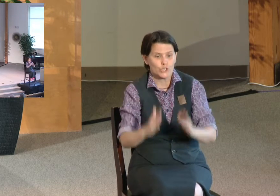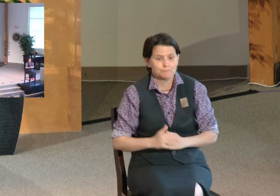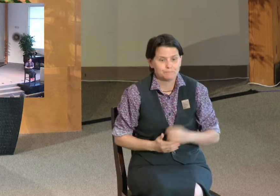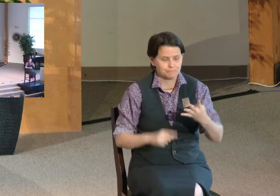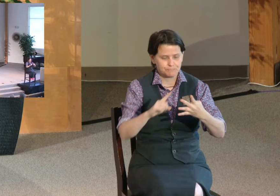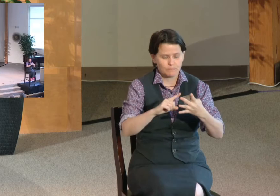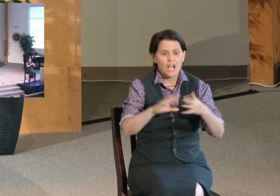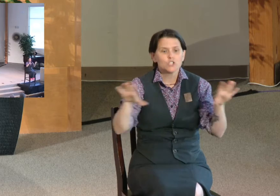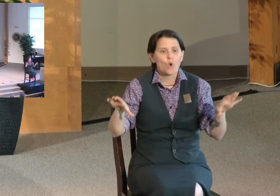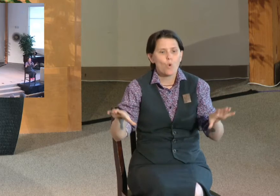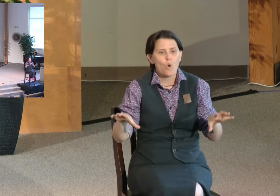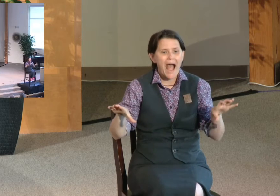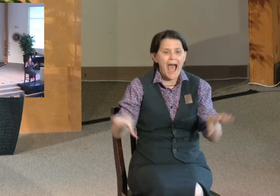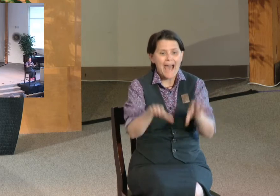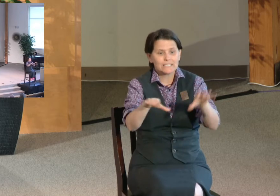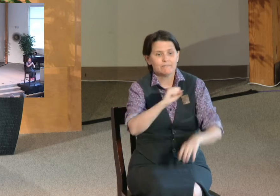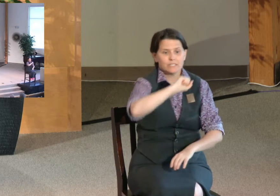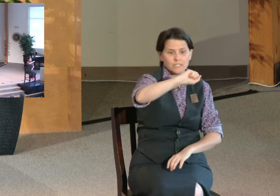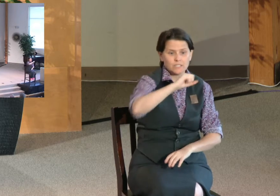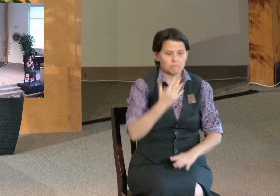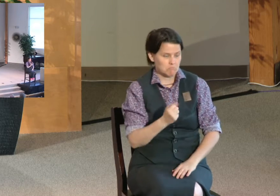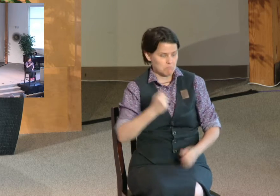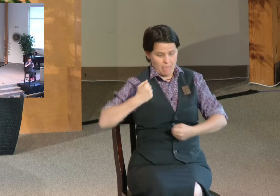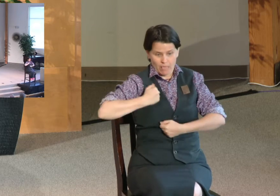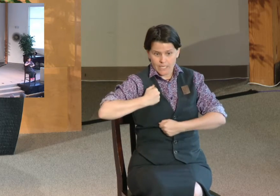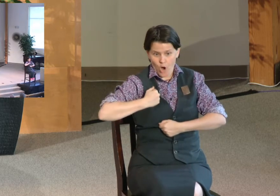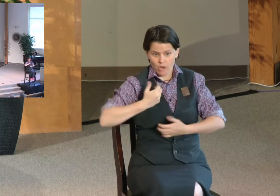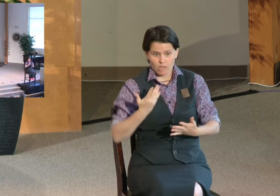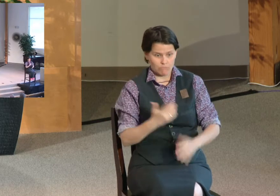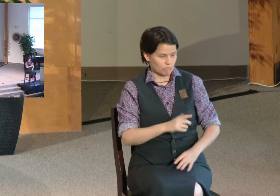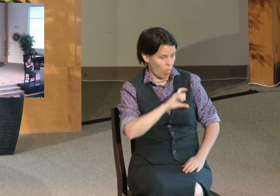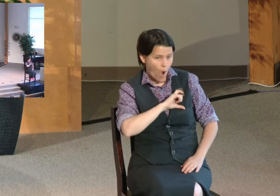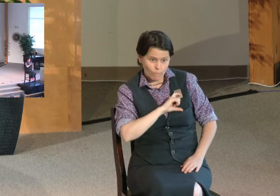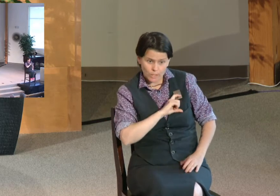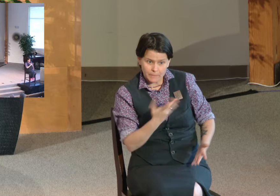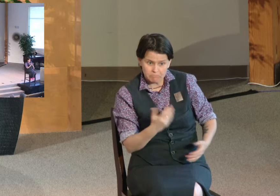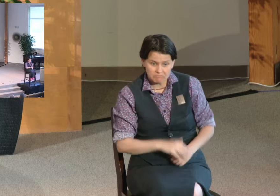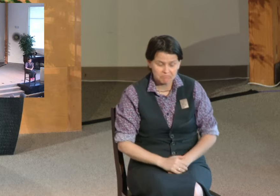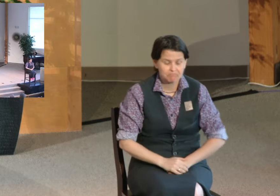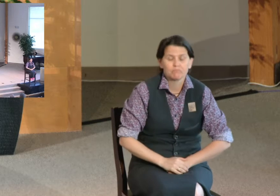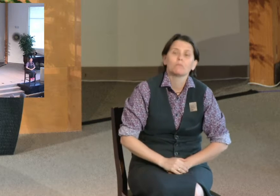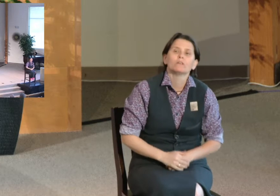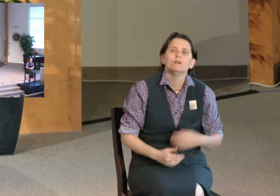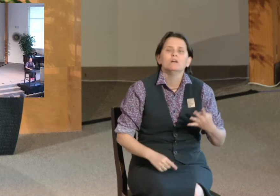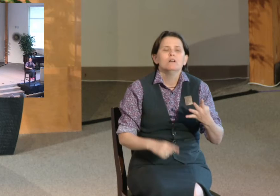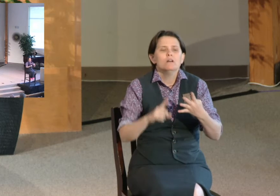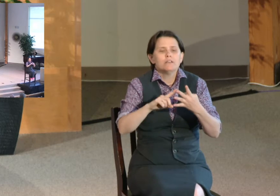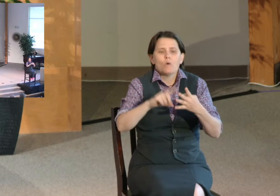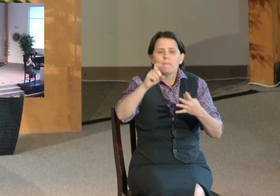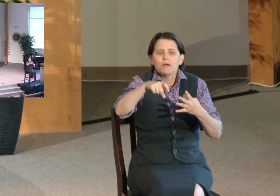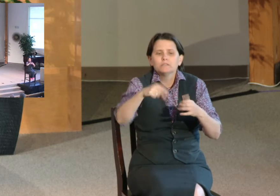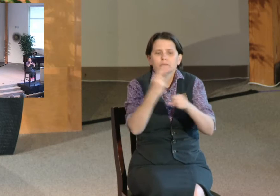the warrior to be in its fullness, it must be used in harmony with the other archetypes. Must be used in harmony with the